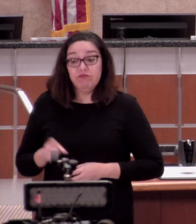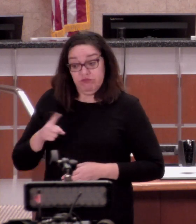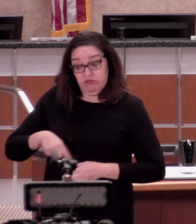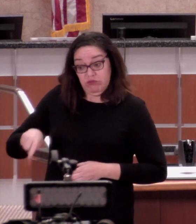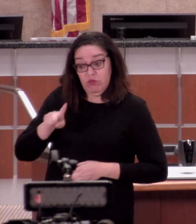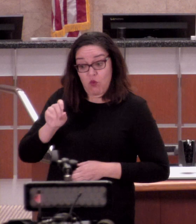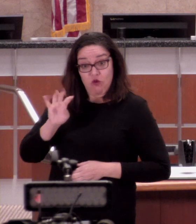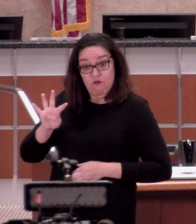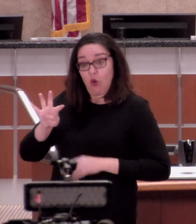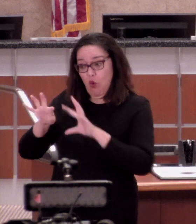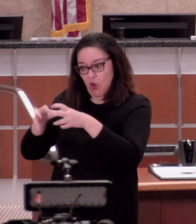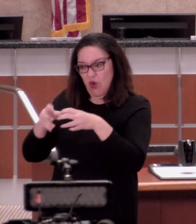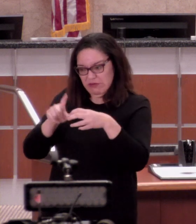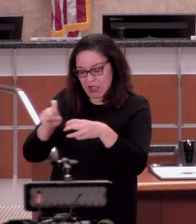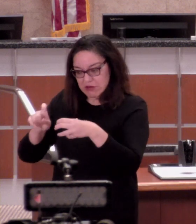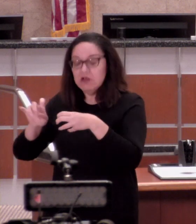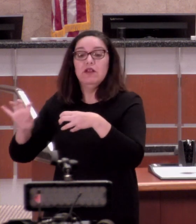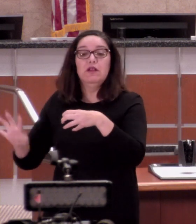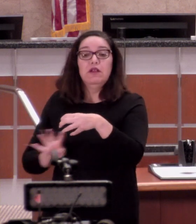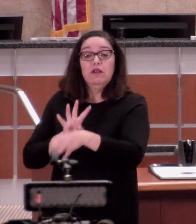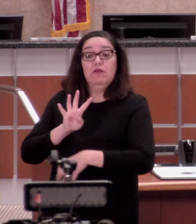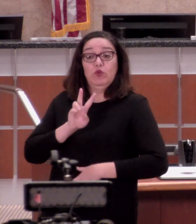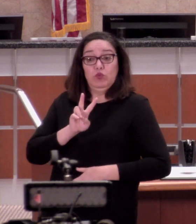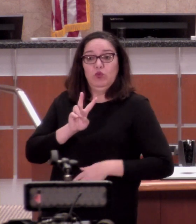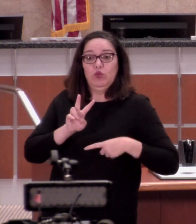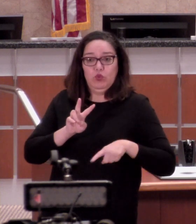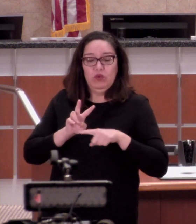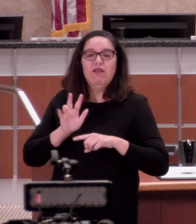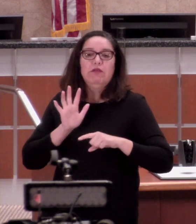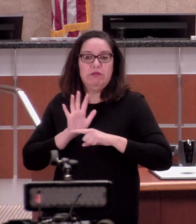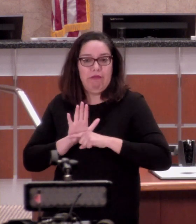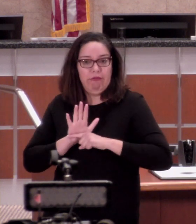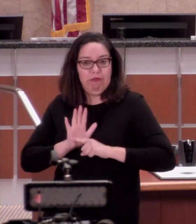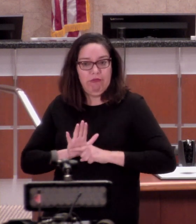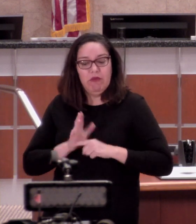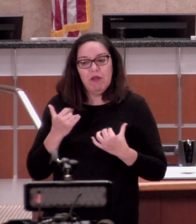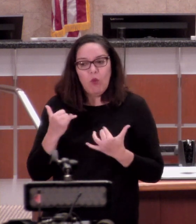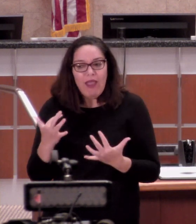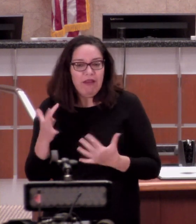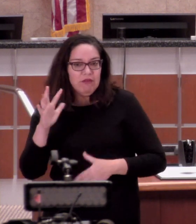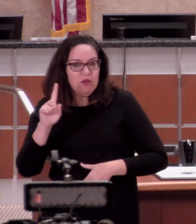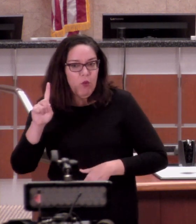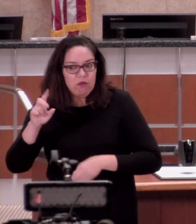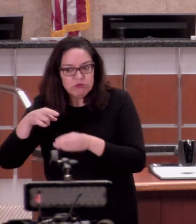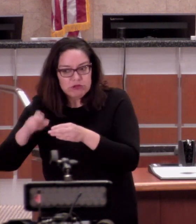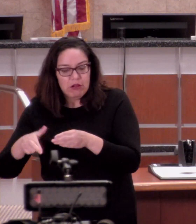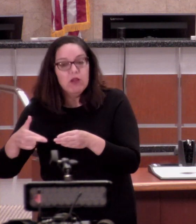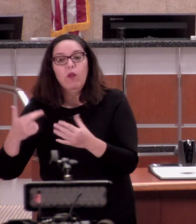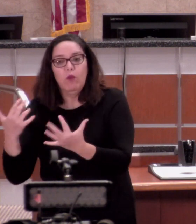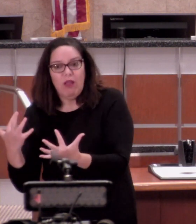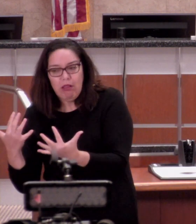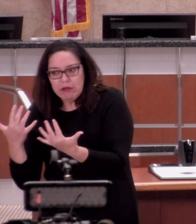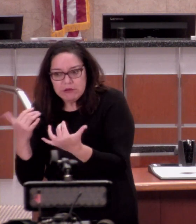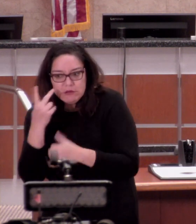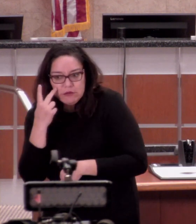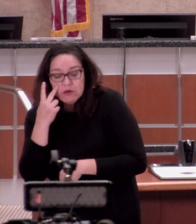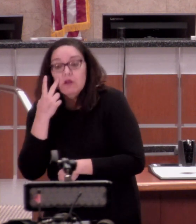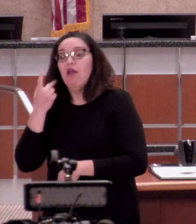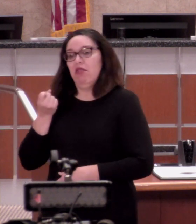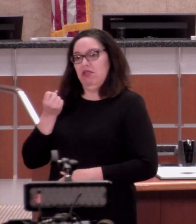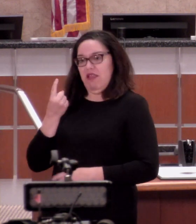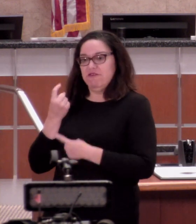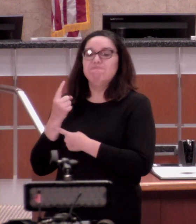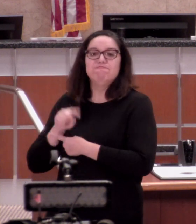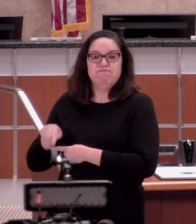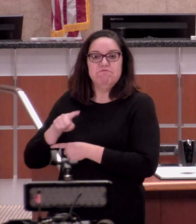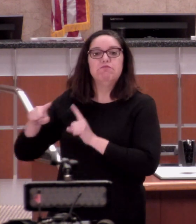42 of those inmates have tested negative. We are waiting on 51 results, and we have 11 positive tests. It